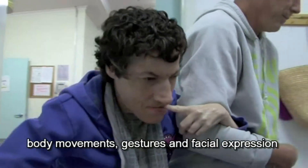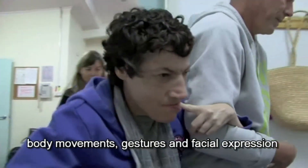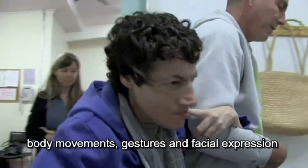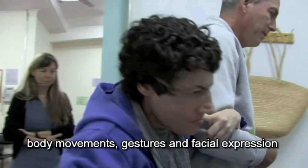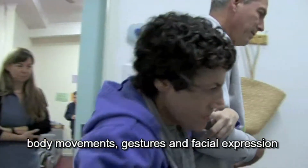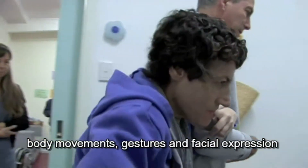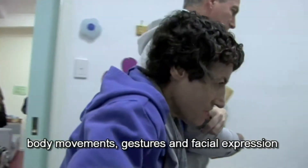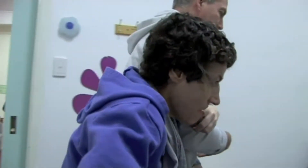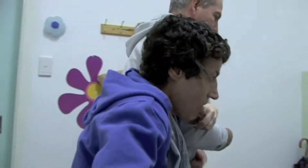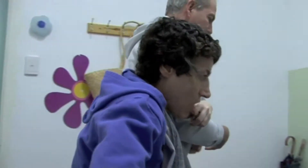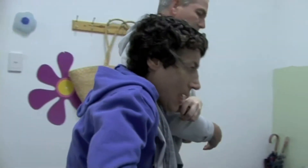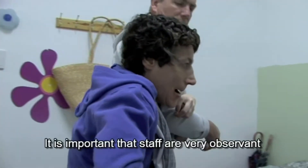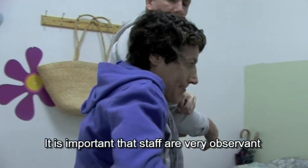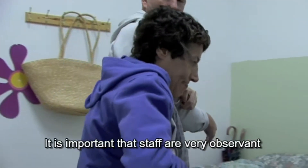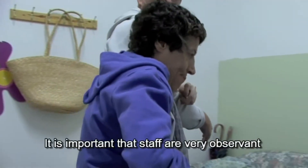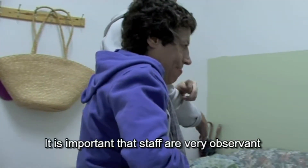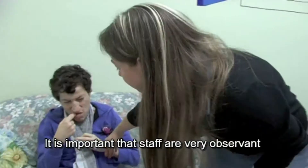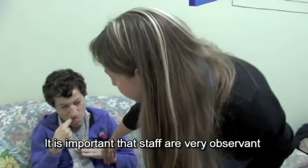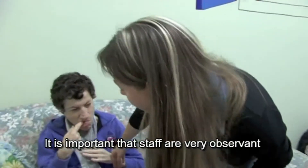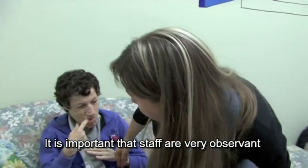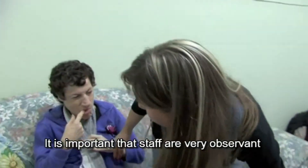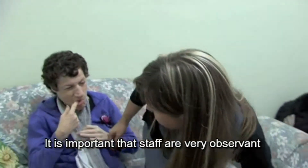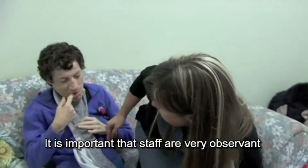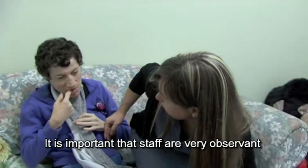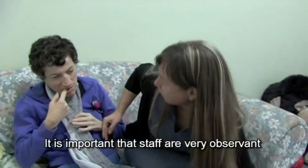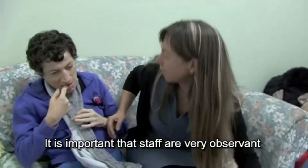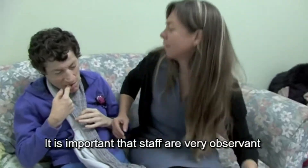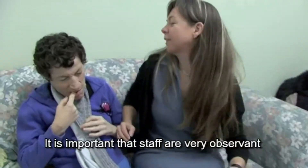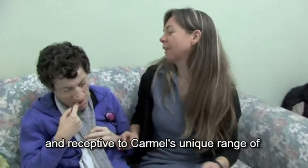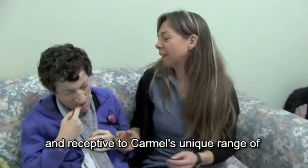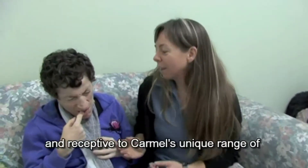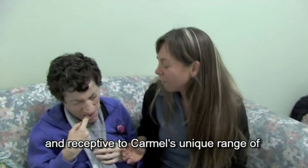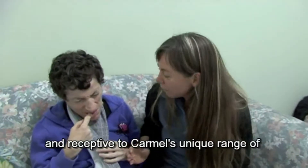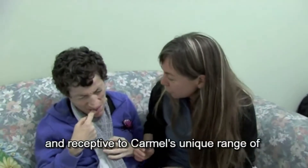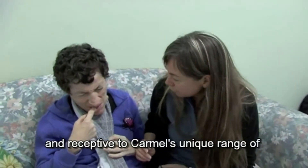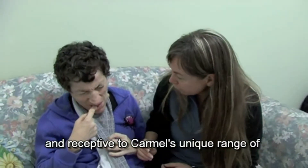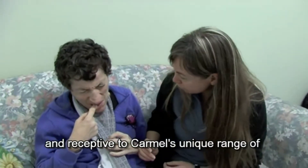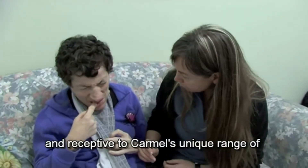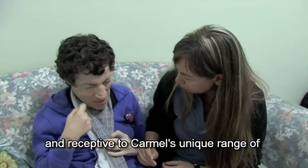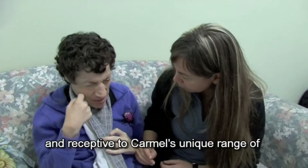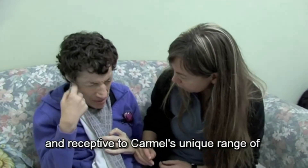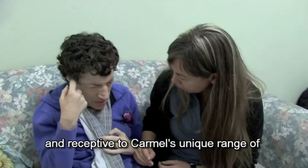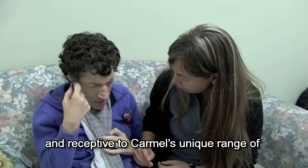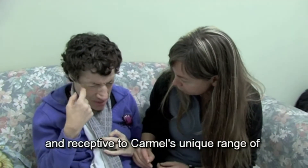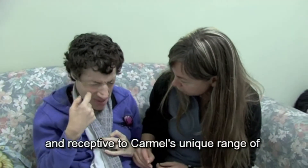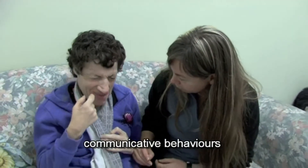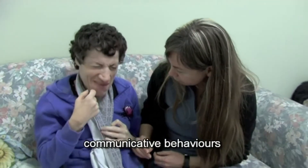expression. It is important that staff are very observant and receptive to Carmel's unique range of